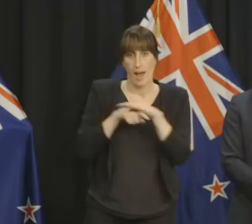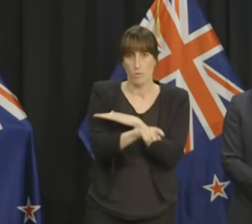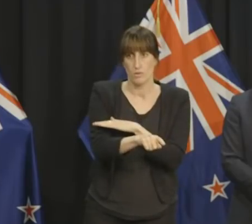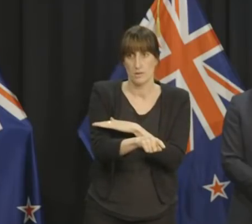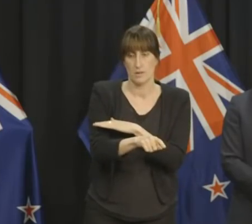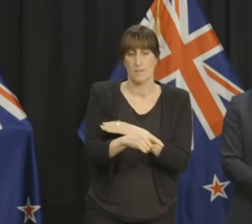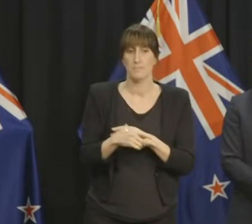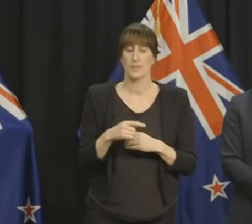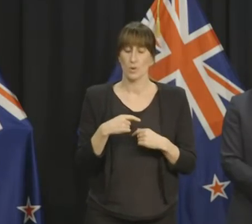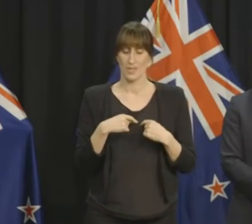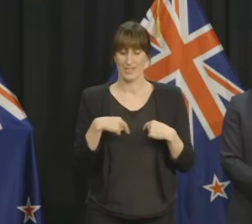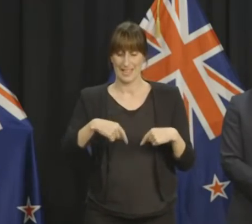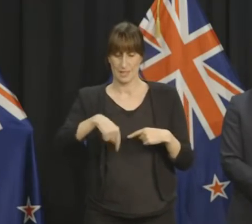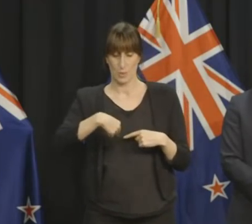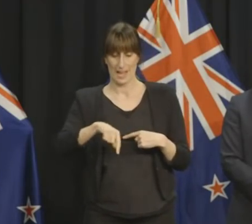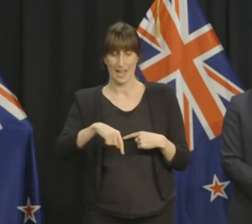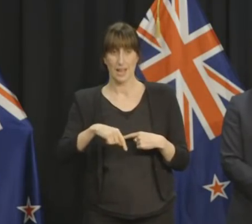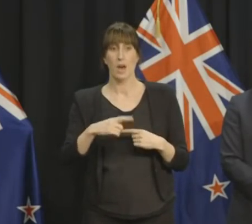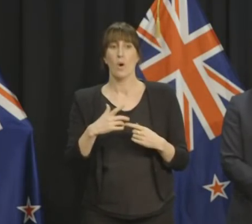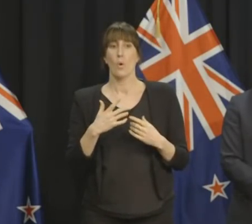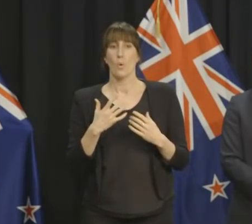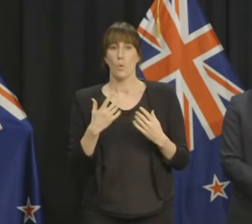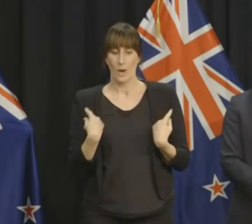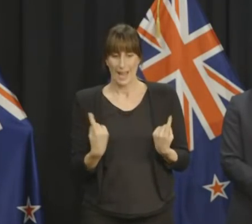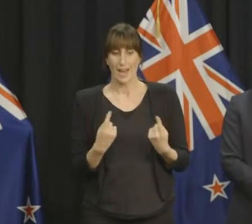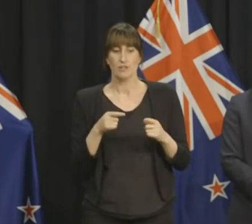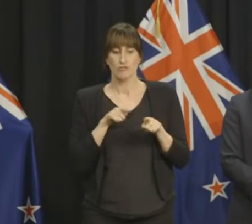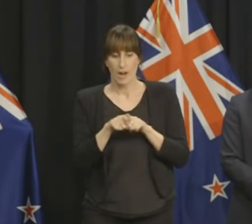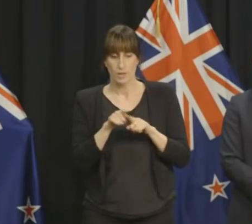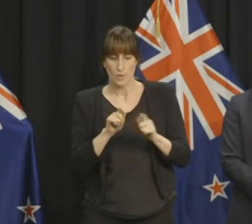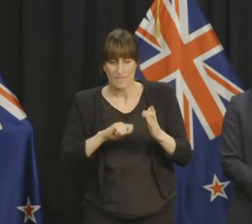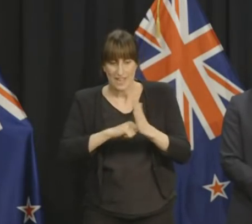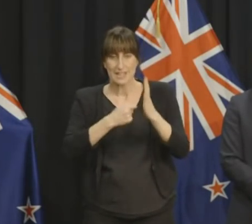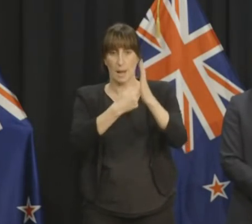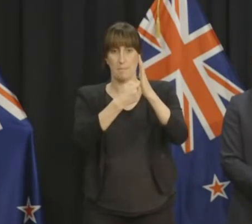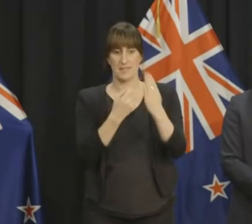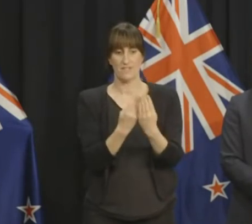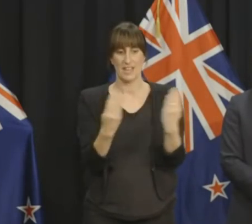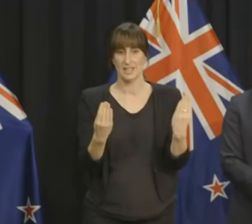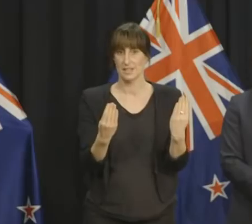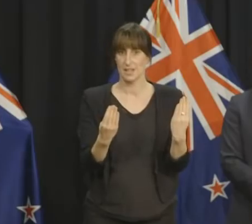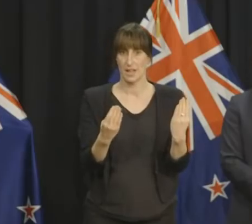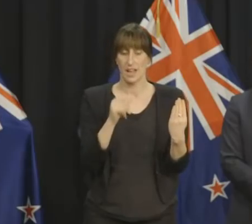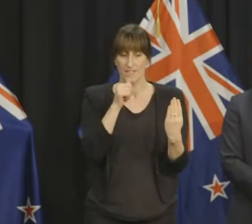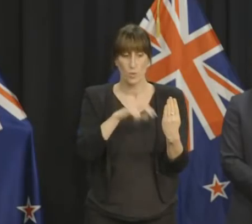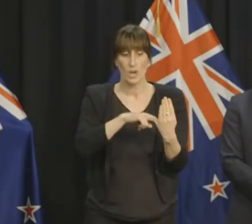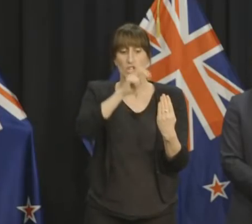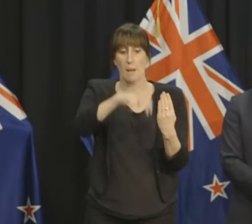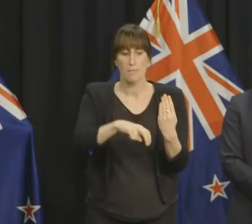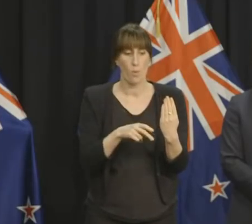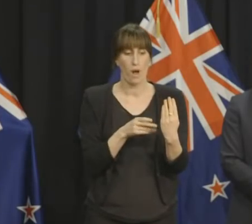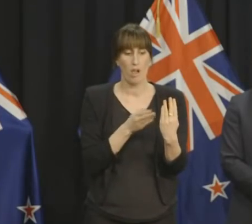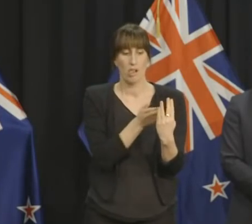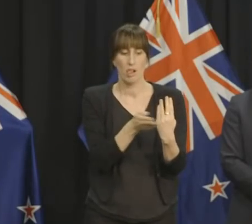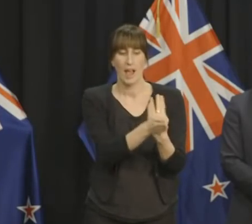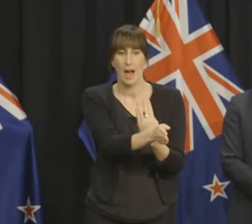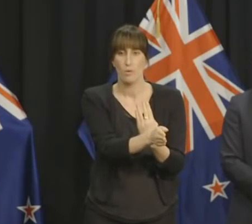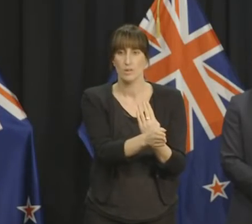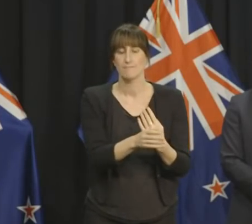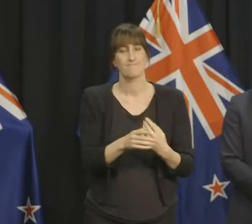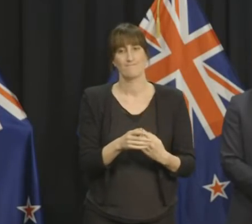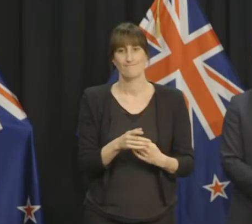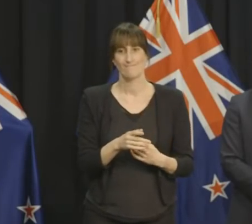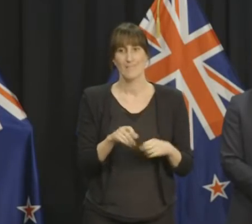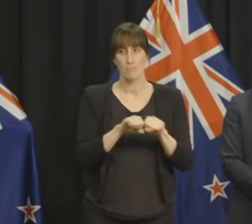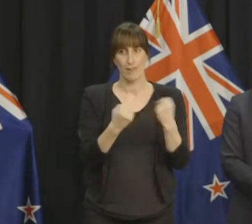more robust, despite the fact that people should know that that's not okay to be jumping those fences. That is breaking the law. However, as a better